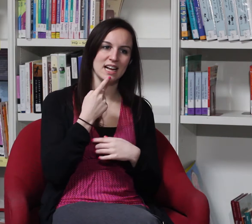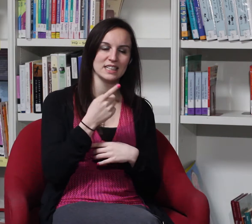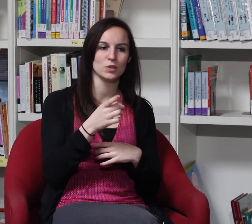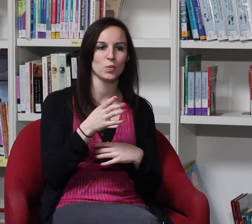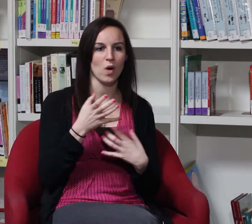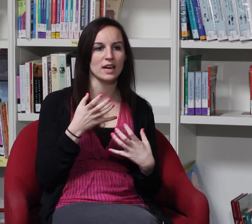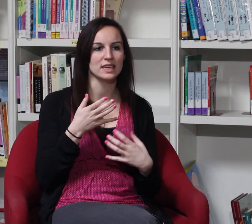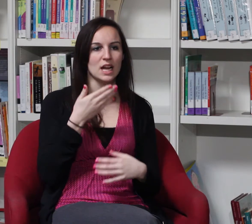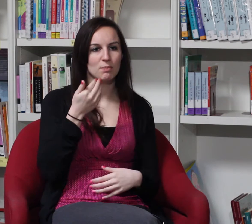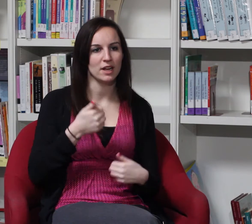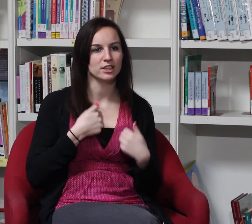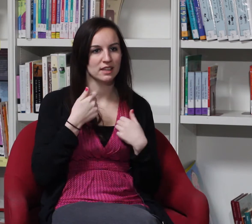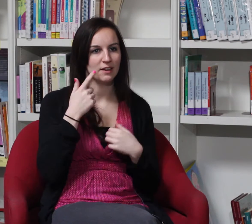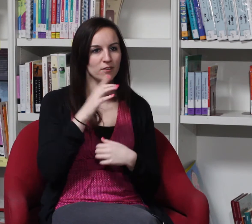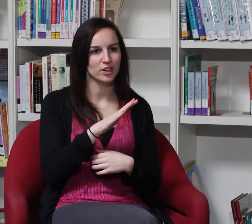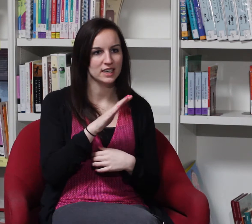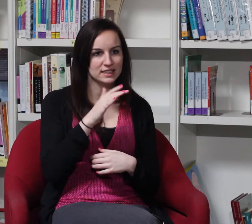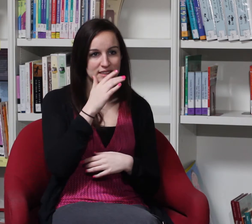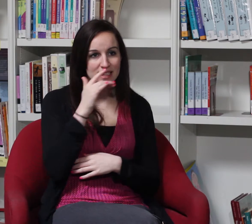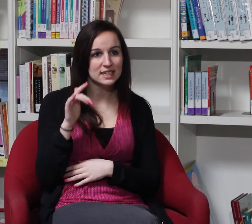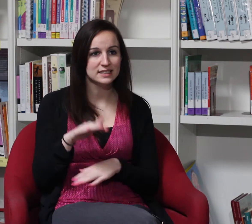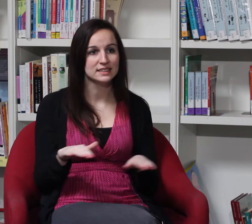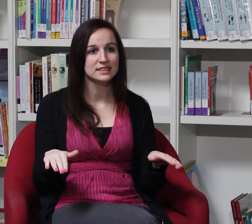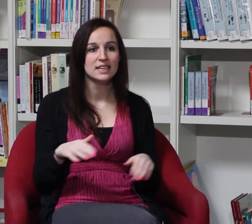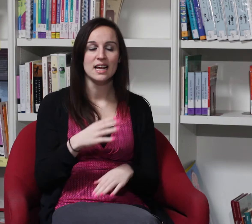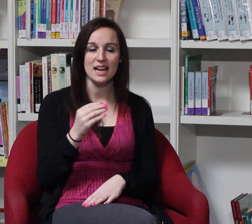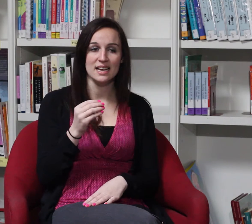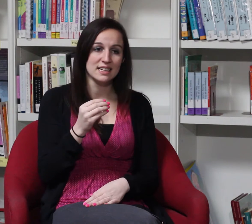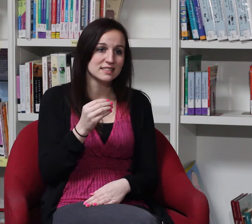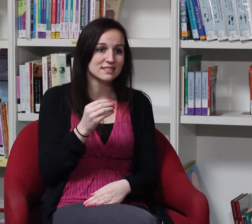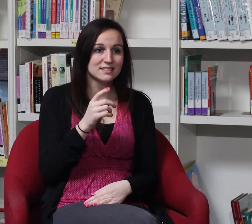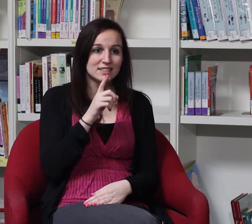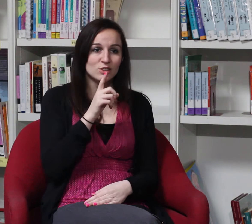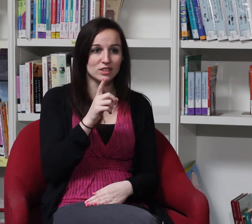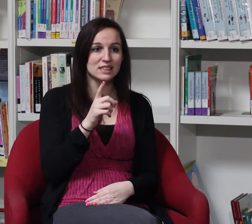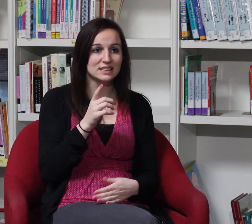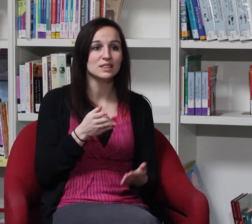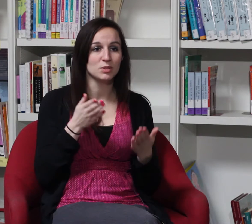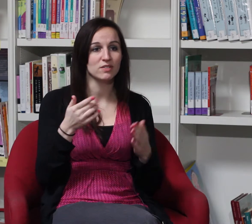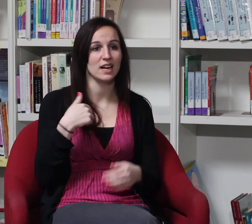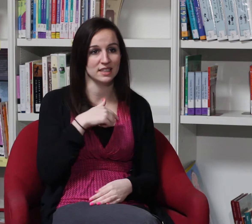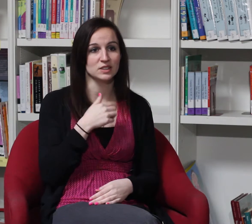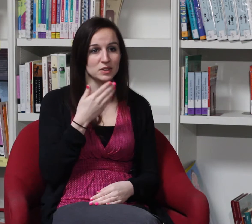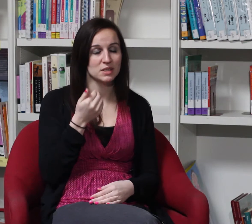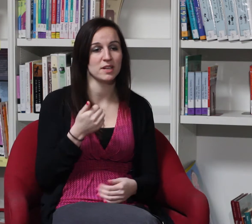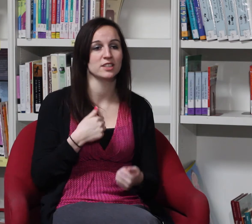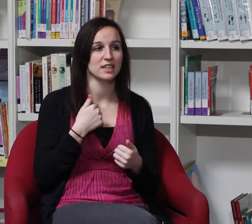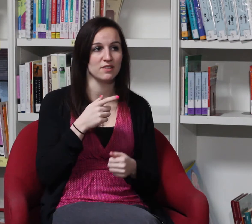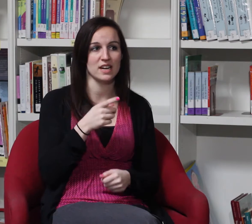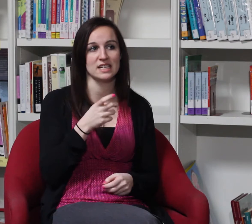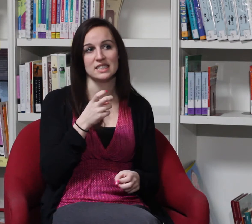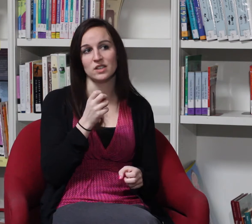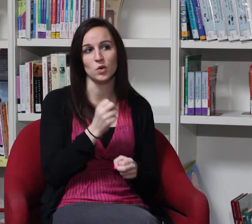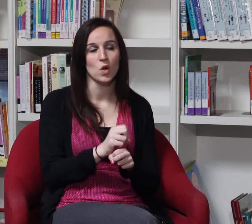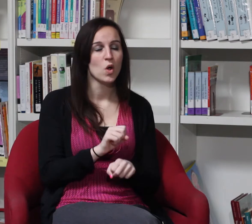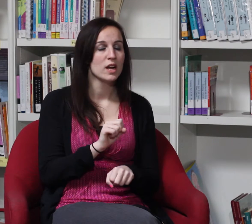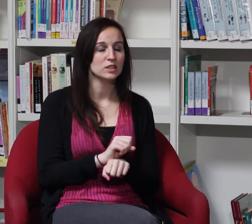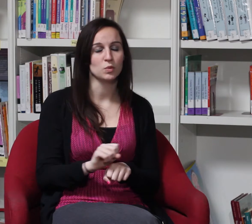he wanted a better life for his kids, and he really did provide us with a better life, and he has